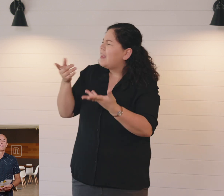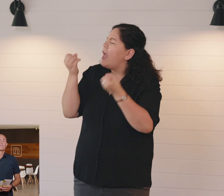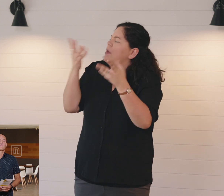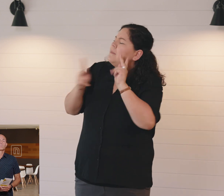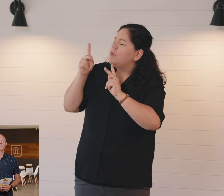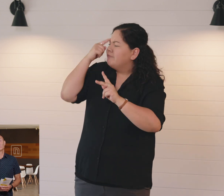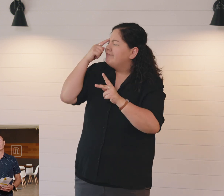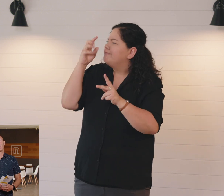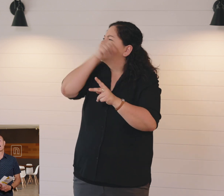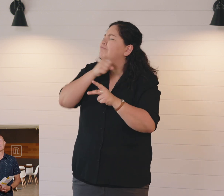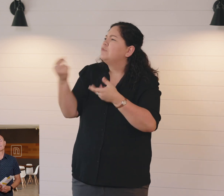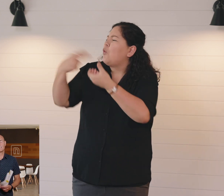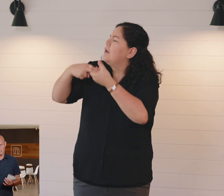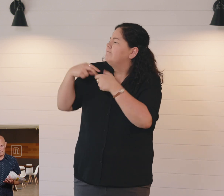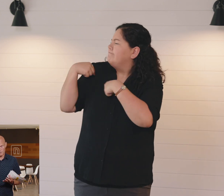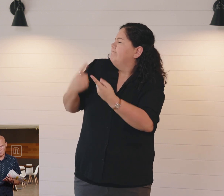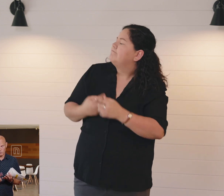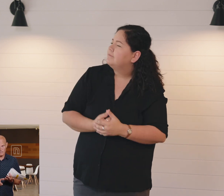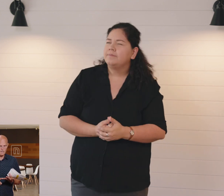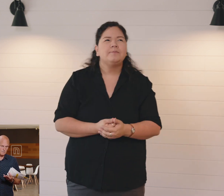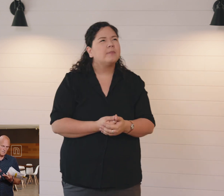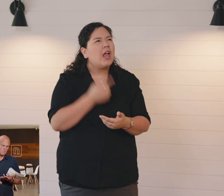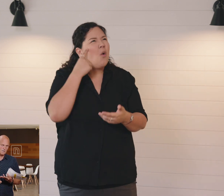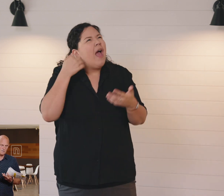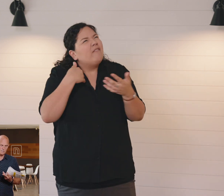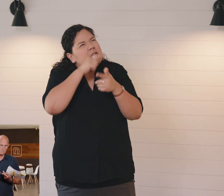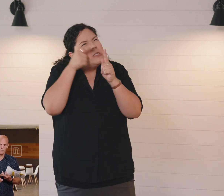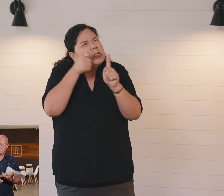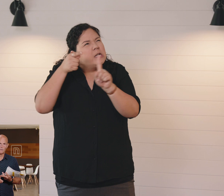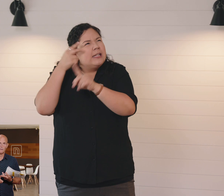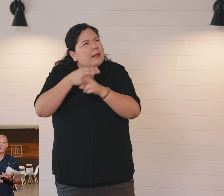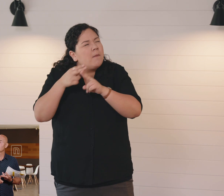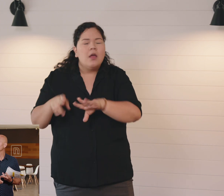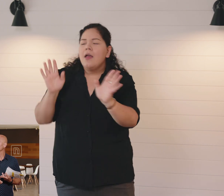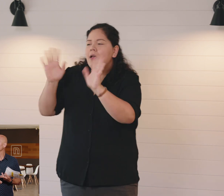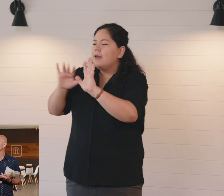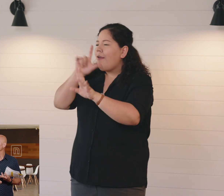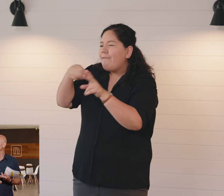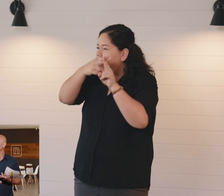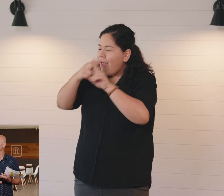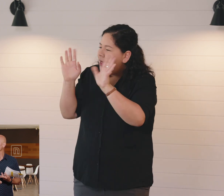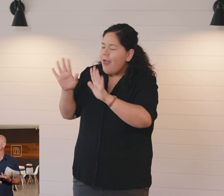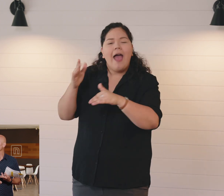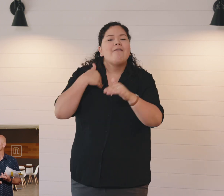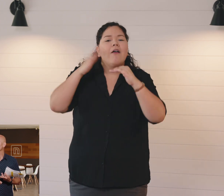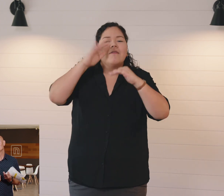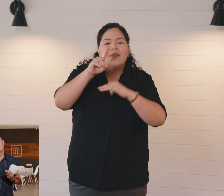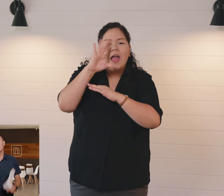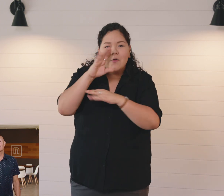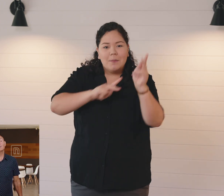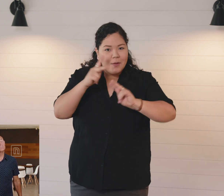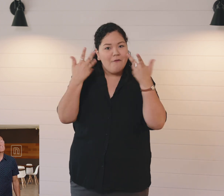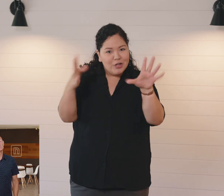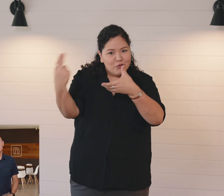last season? Well, let's see. I know there were some Weebs, some Heberts. Okay, let's not play the Mennonite game. It was over 100. Over